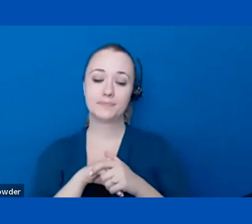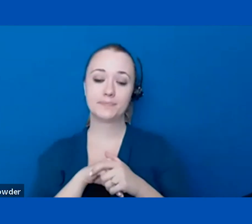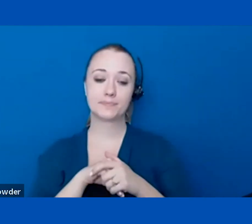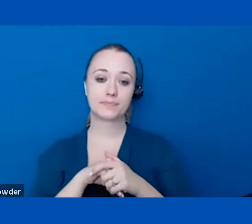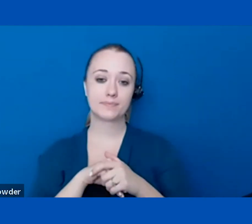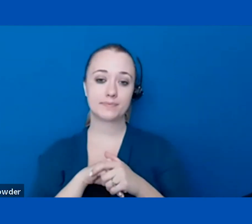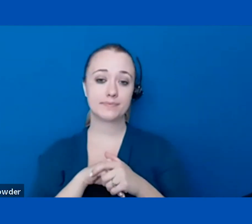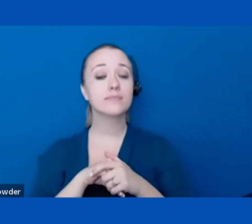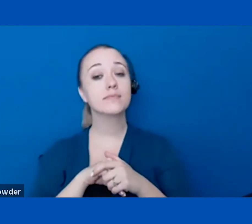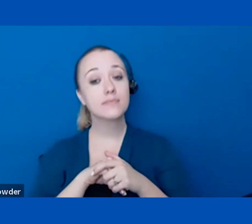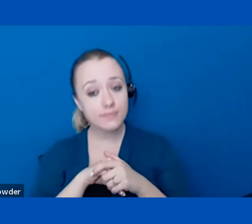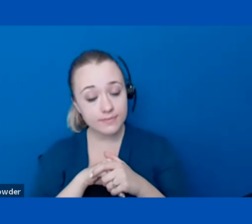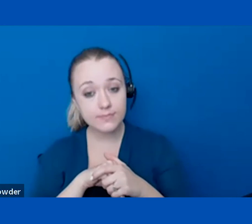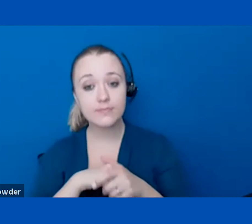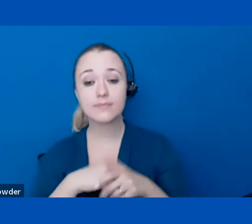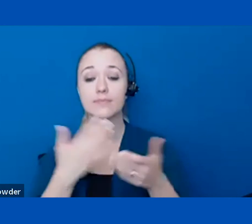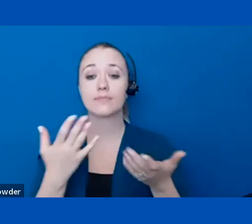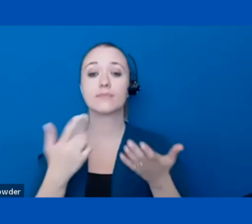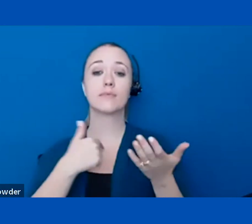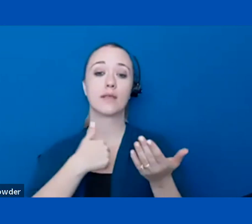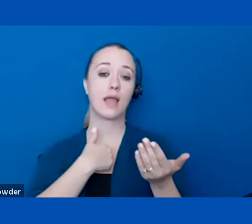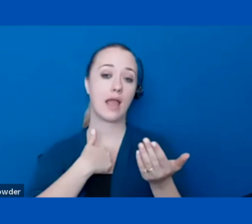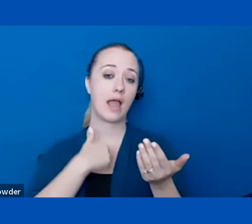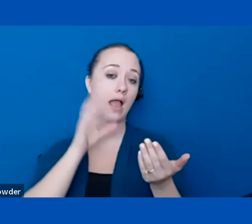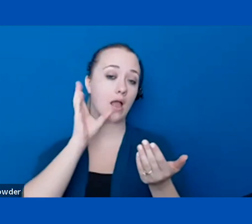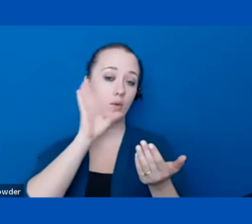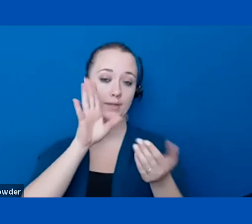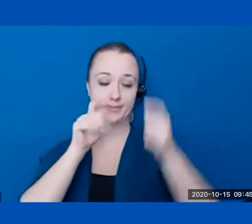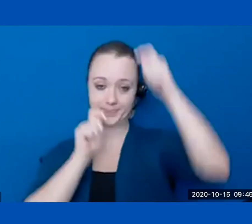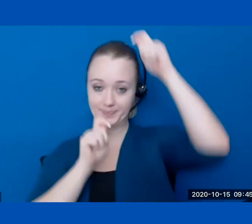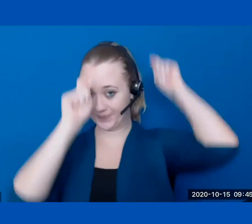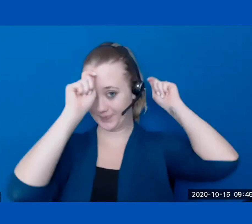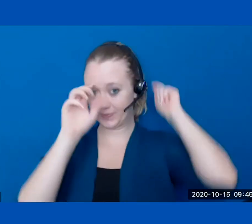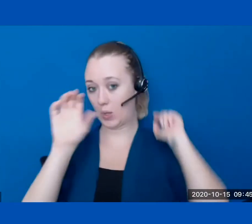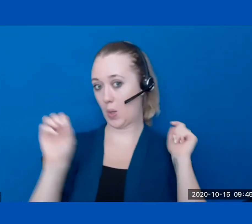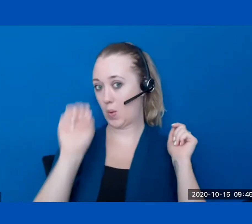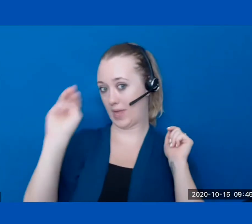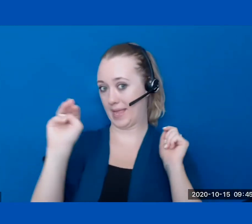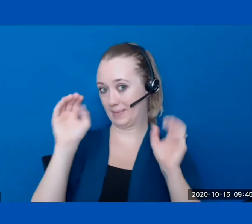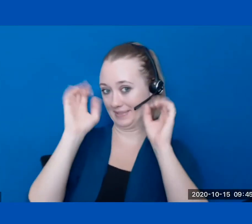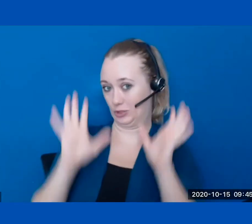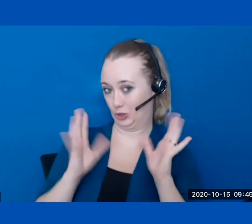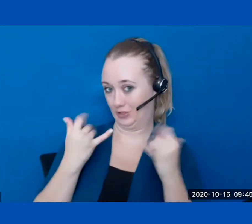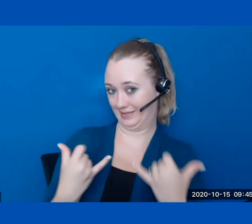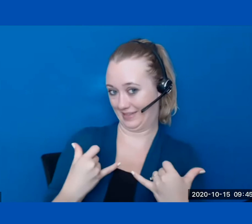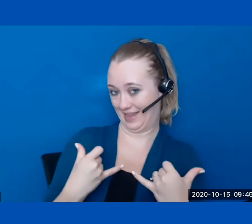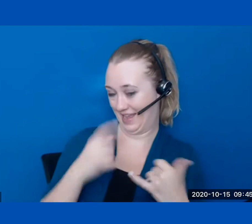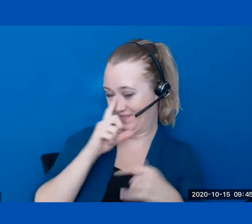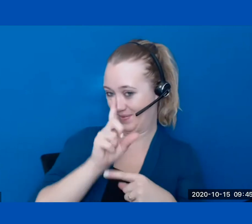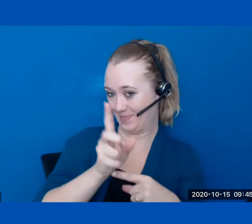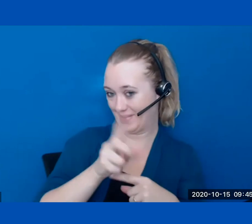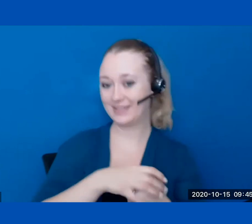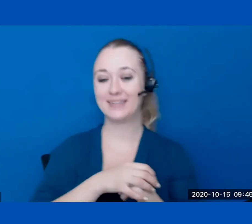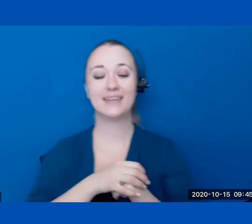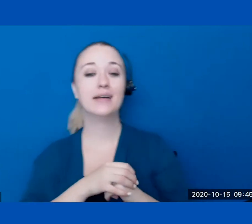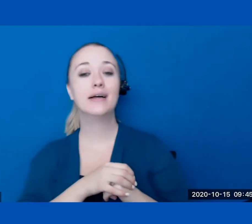I'm gonna put on like my my O&M instructor hat for a second. You know, in terms of, you know, I mean,